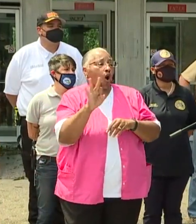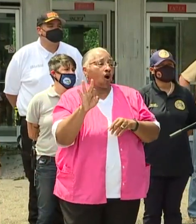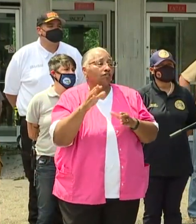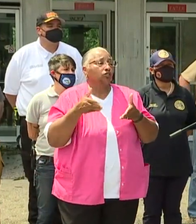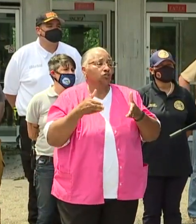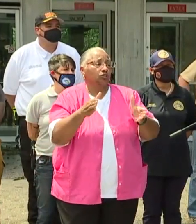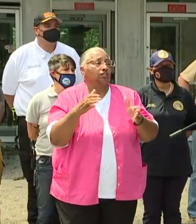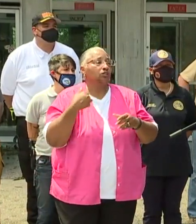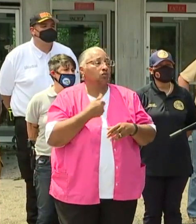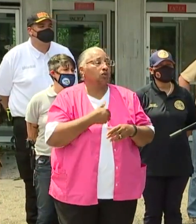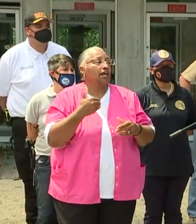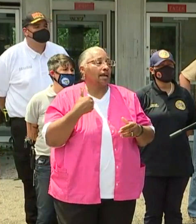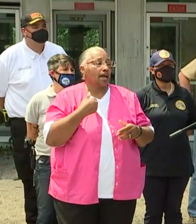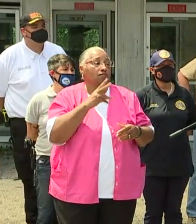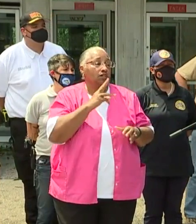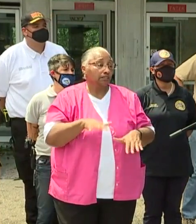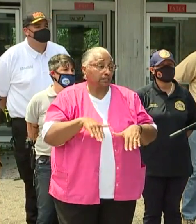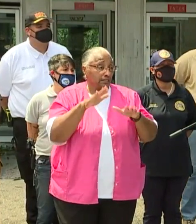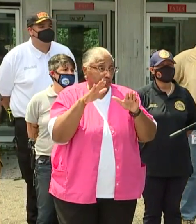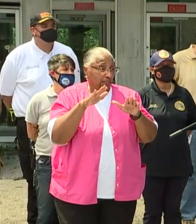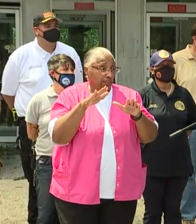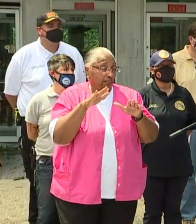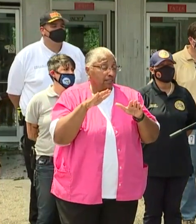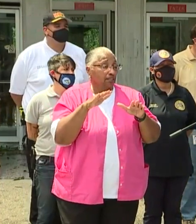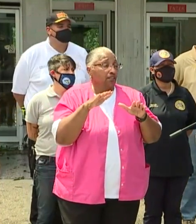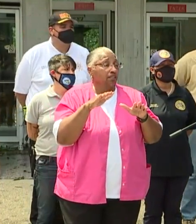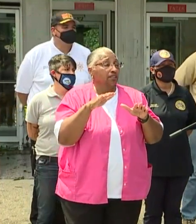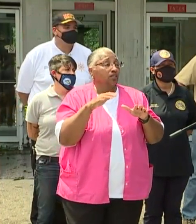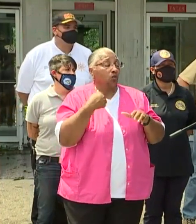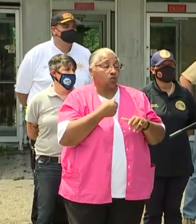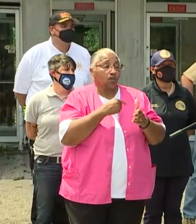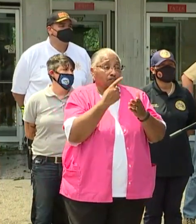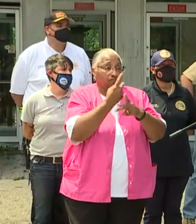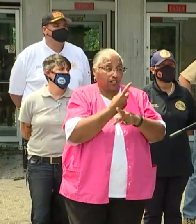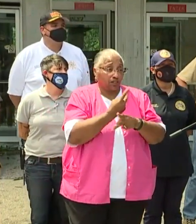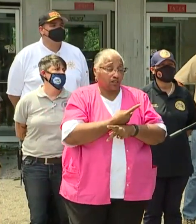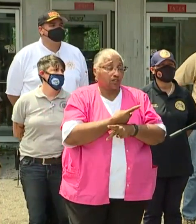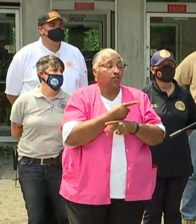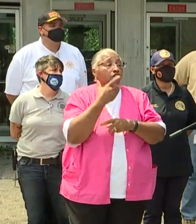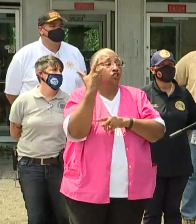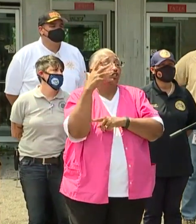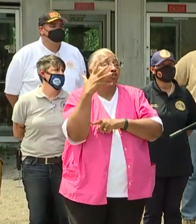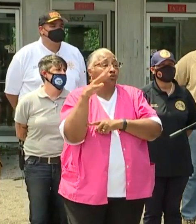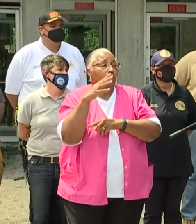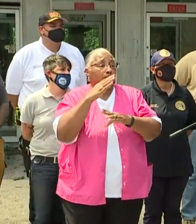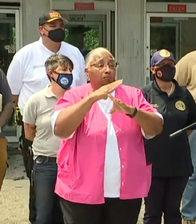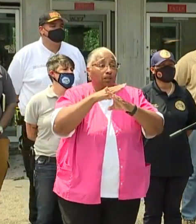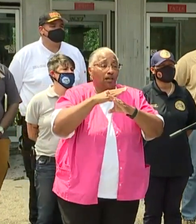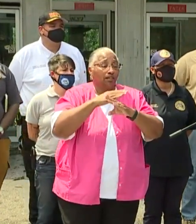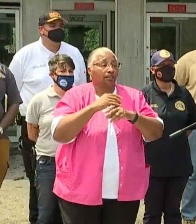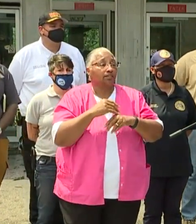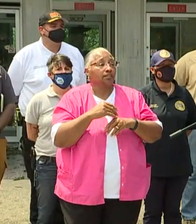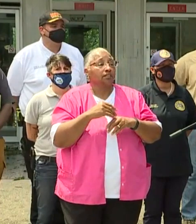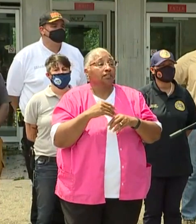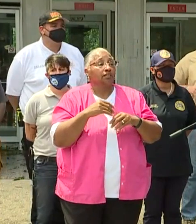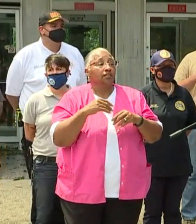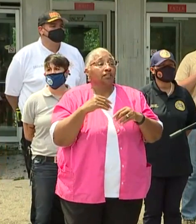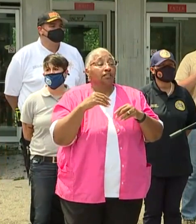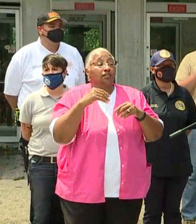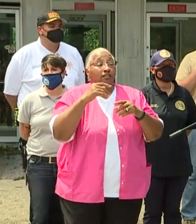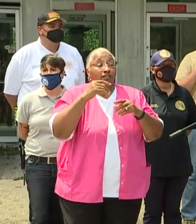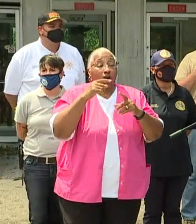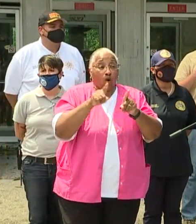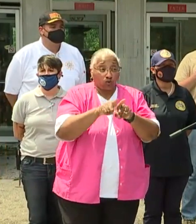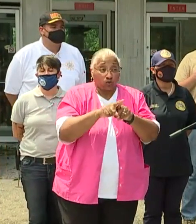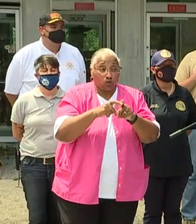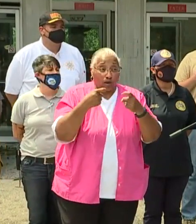standing water. We have assessed this. We've also seen tree obstructions. We've also seen down power lines as well as trees. So